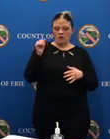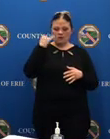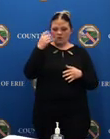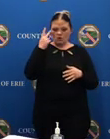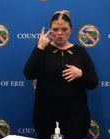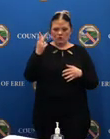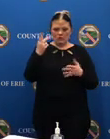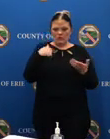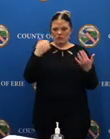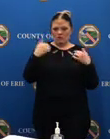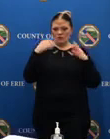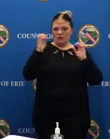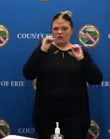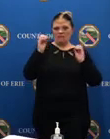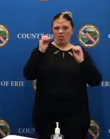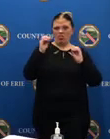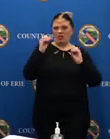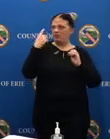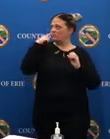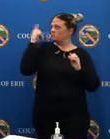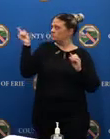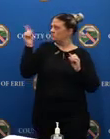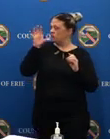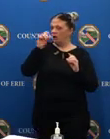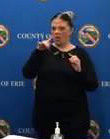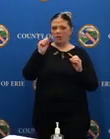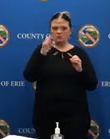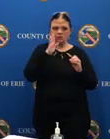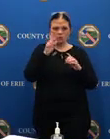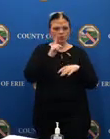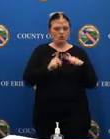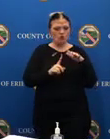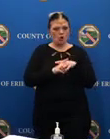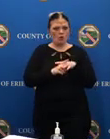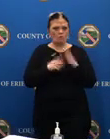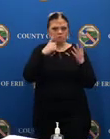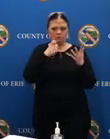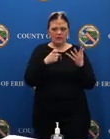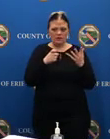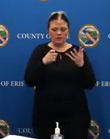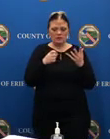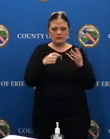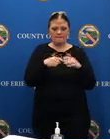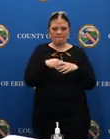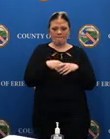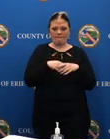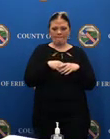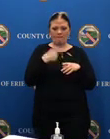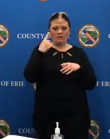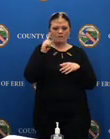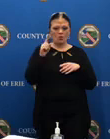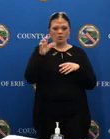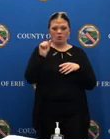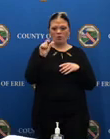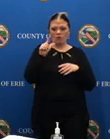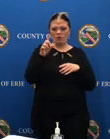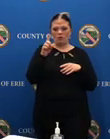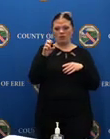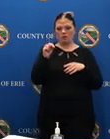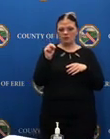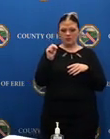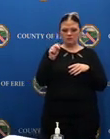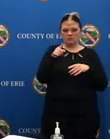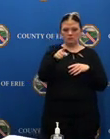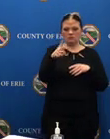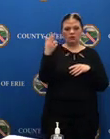even have a case listed for Collins, and it would list in the town of Collins, because as you see, for the town of Alden here,